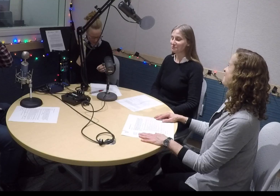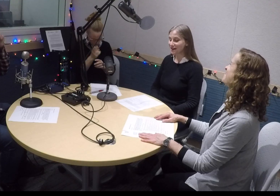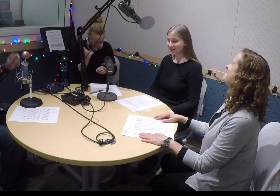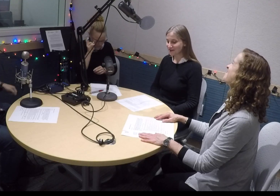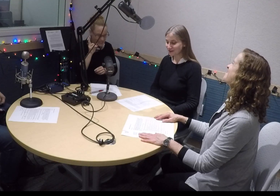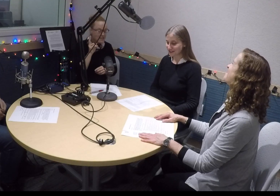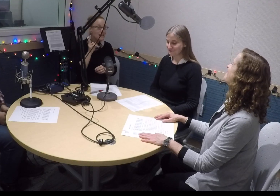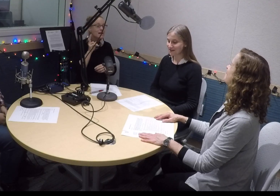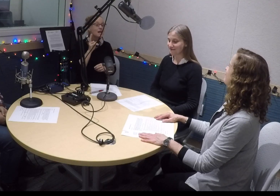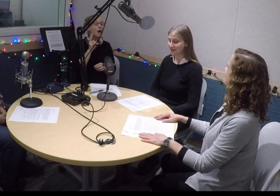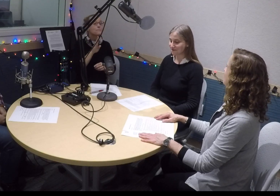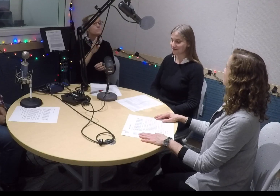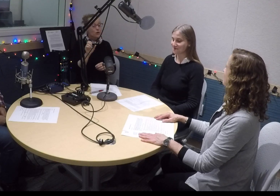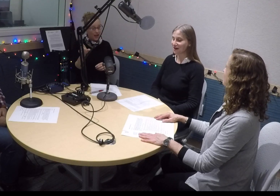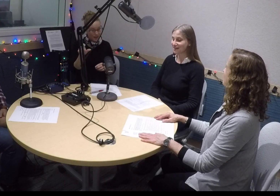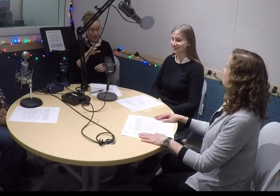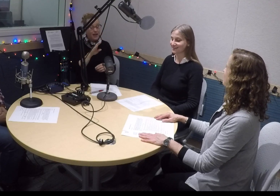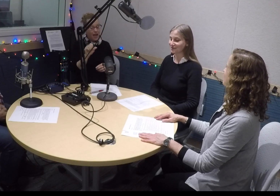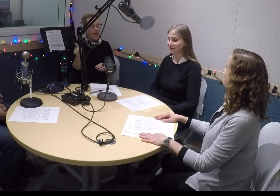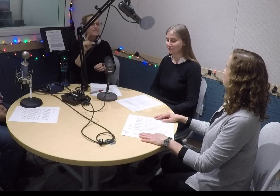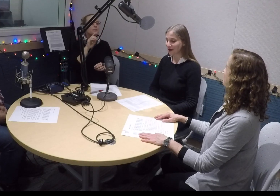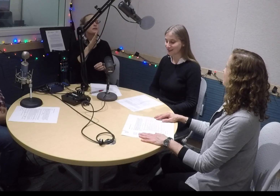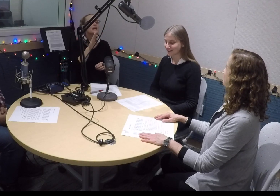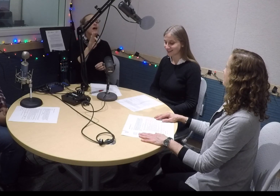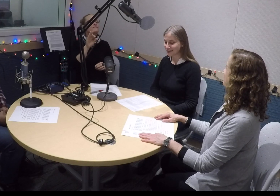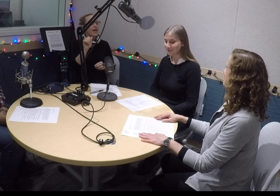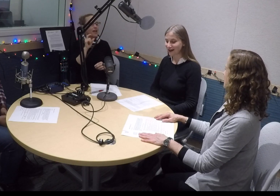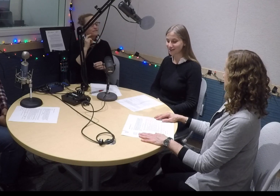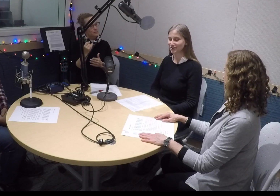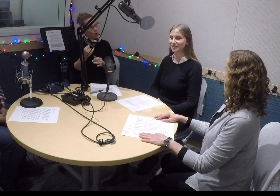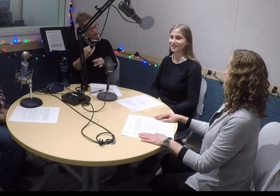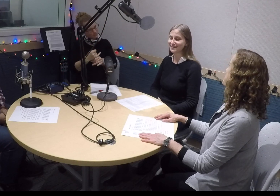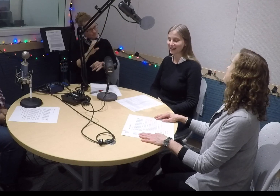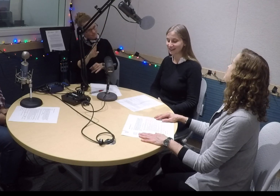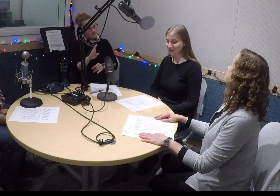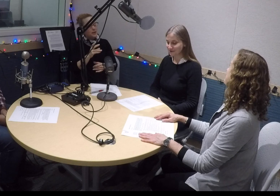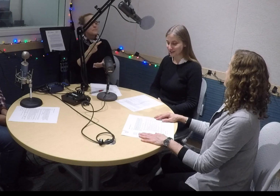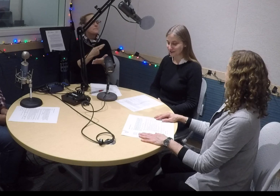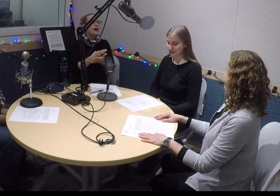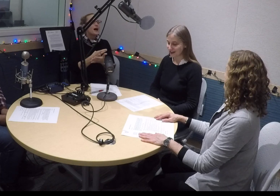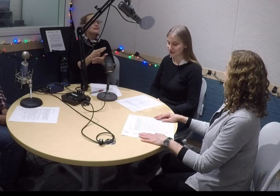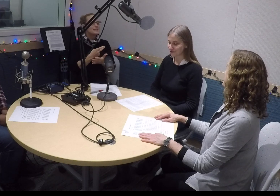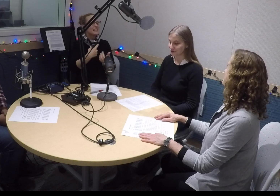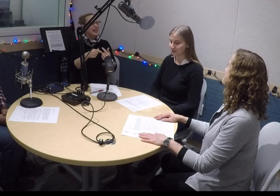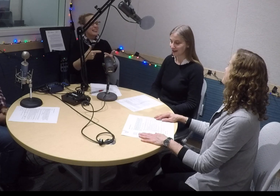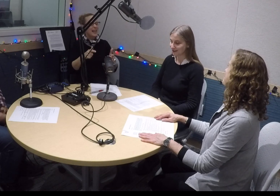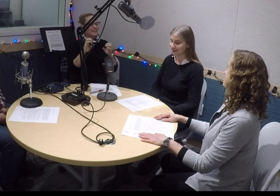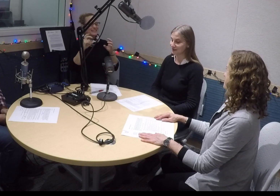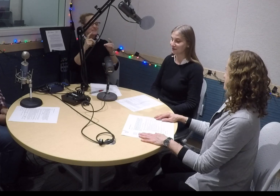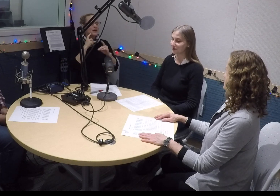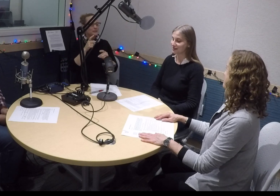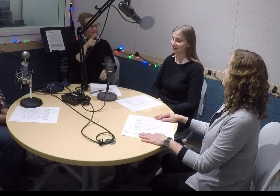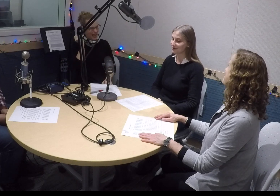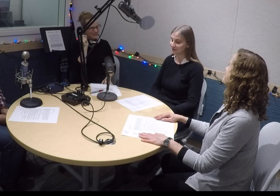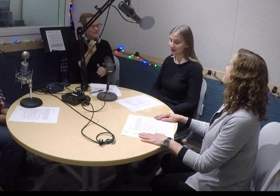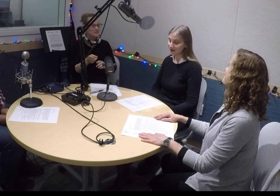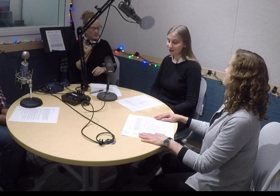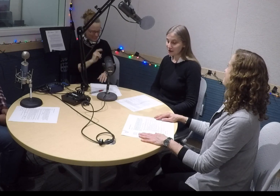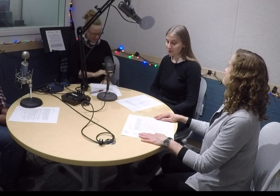Brenda holds a BFA from the Art Institute of Boston and a Master's in Sign Language Education from Gallaudet University.